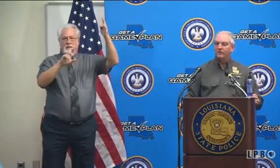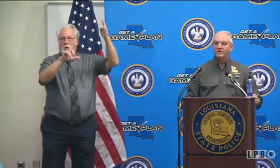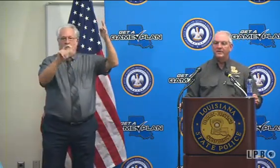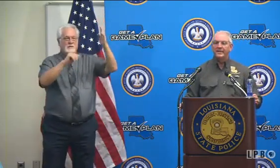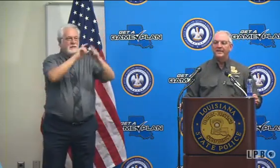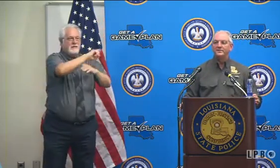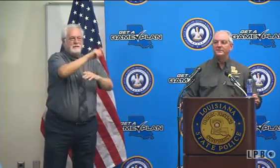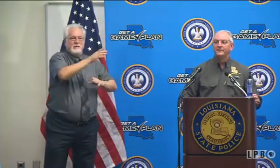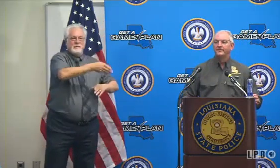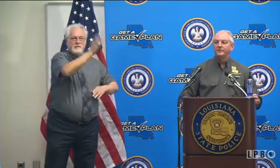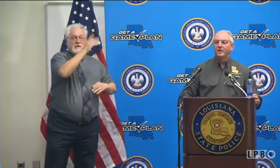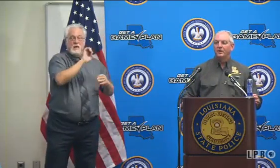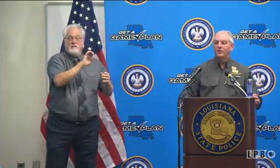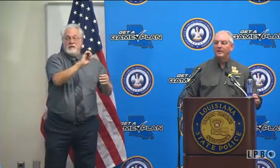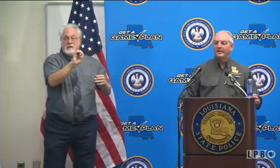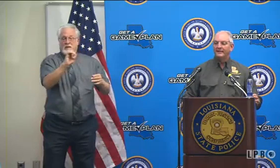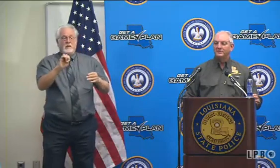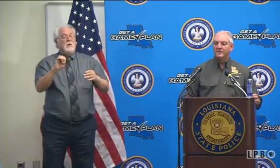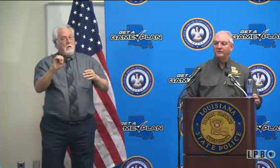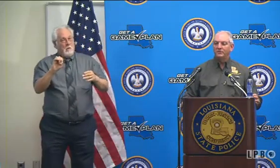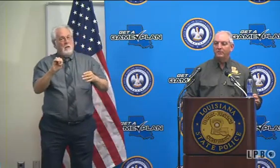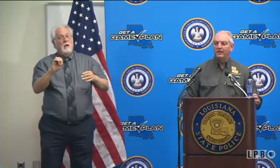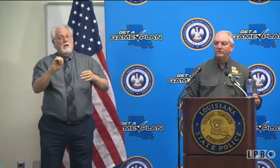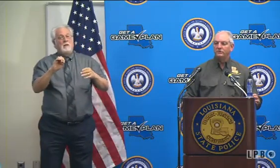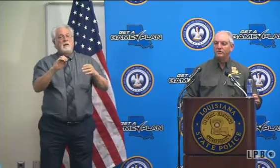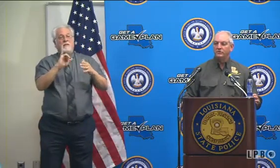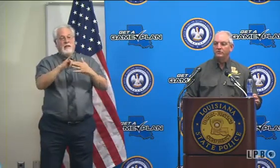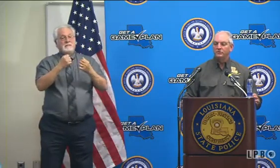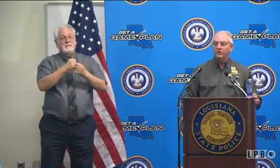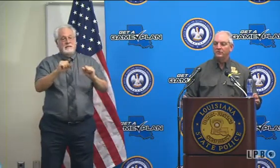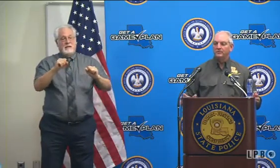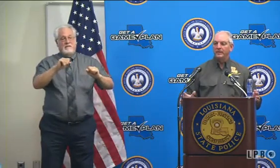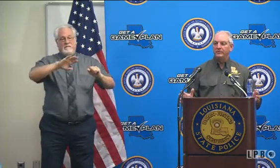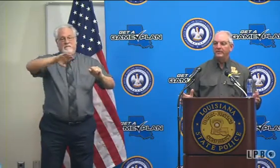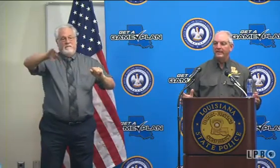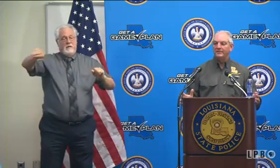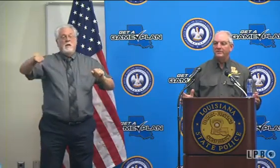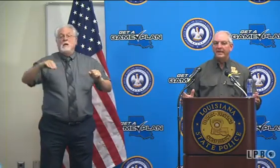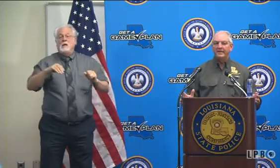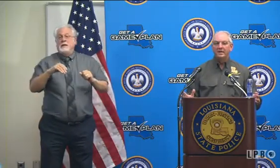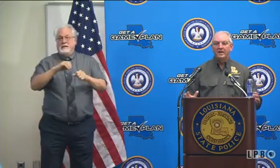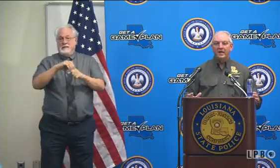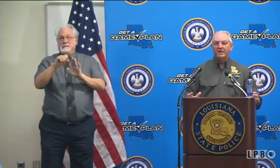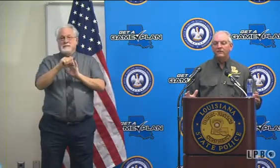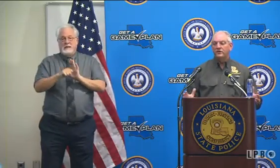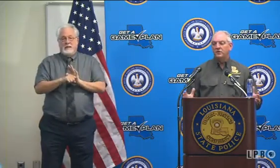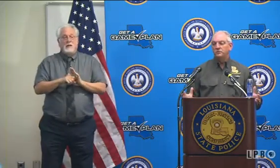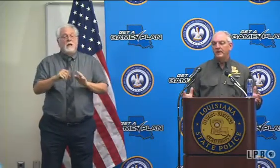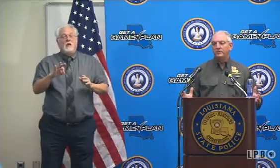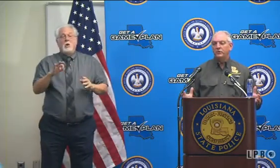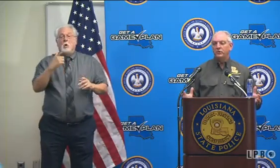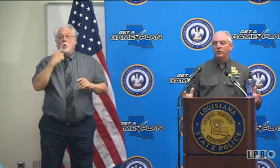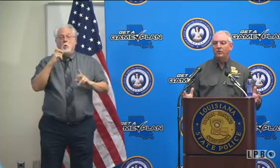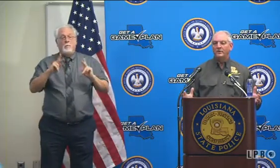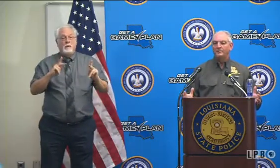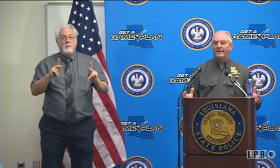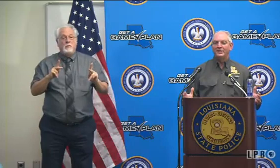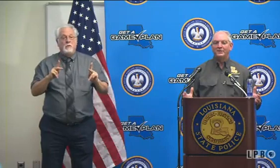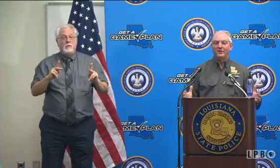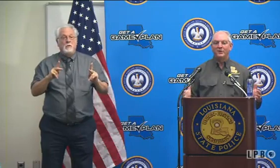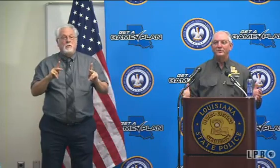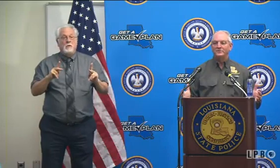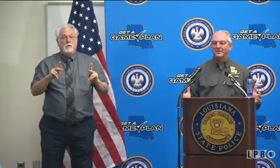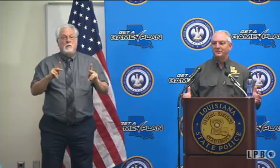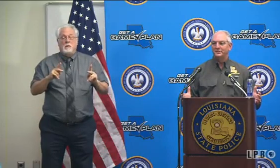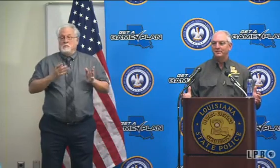bit further to the east, we think that's the safest place to shelter people in state. And for those people who are